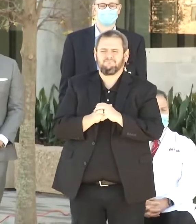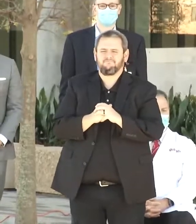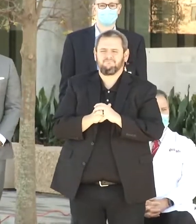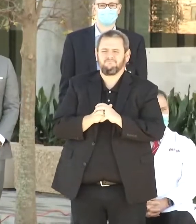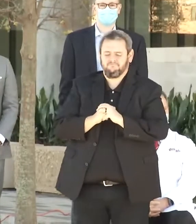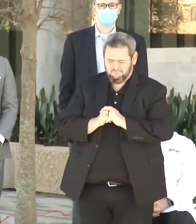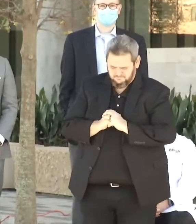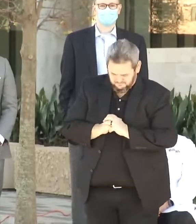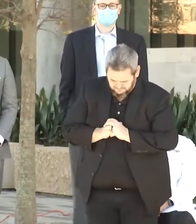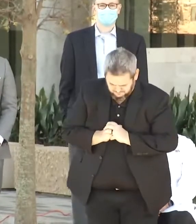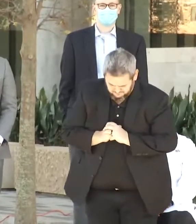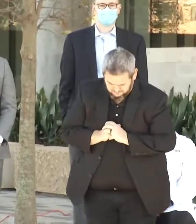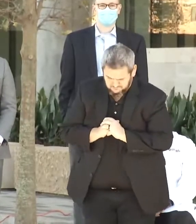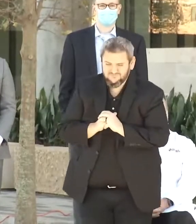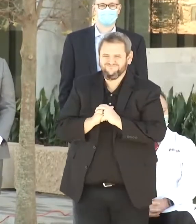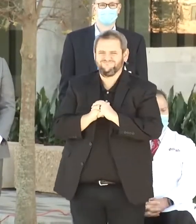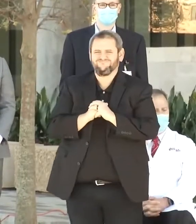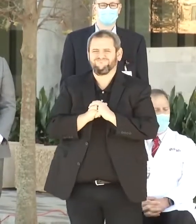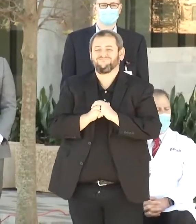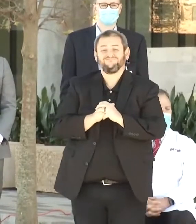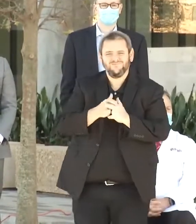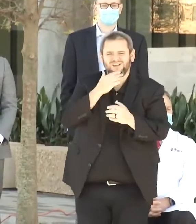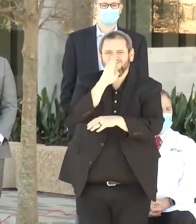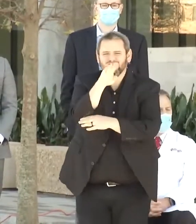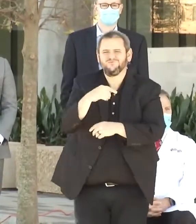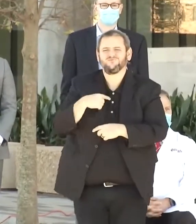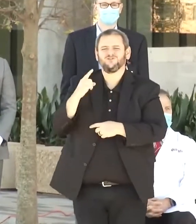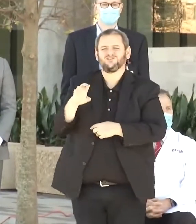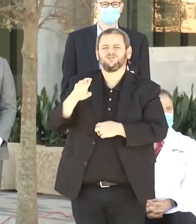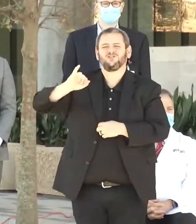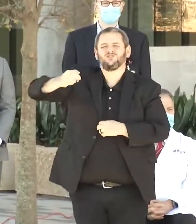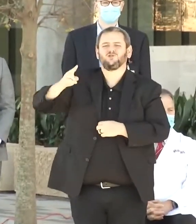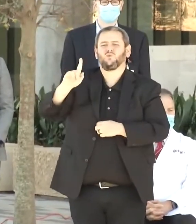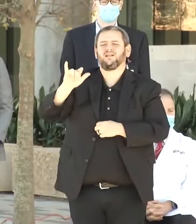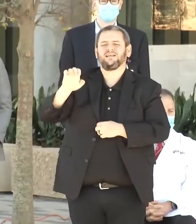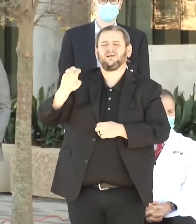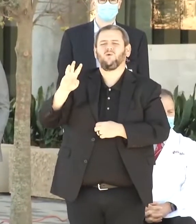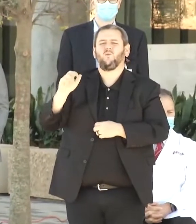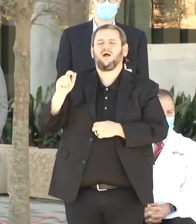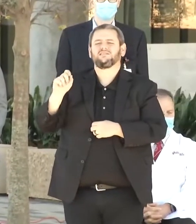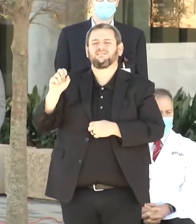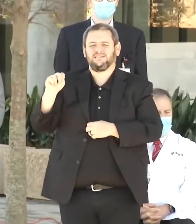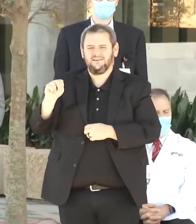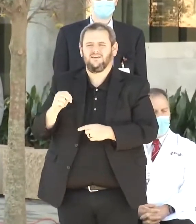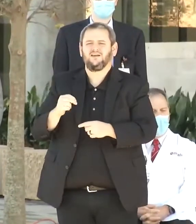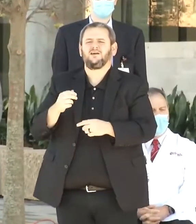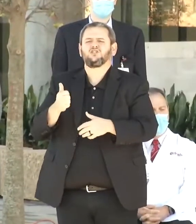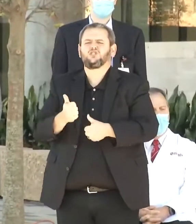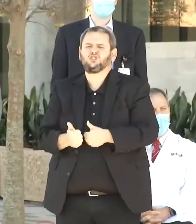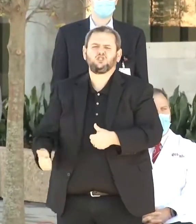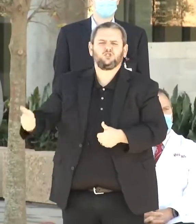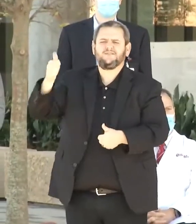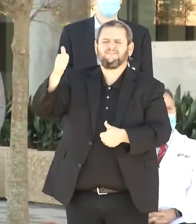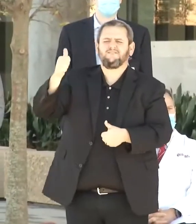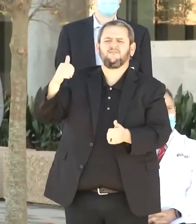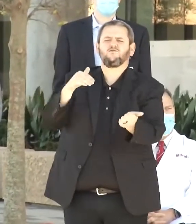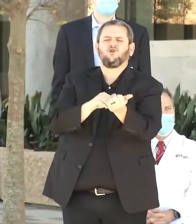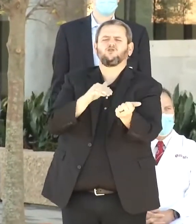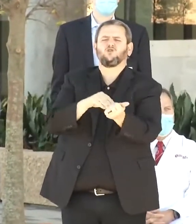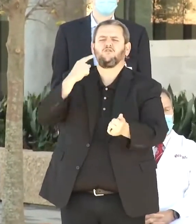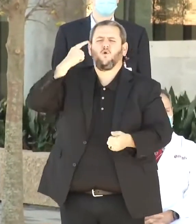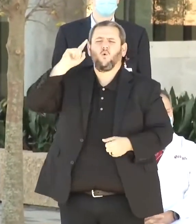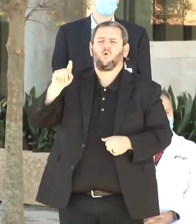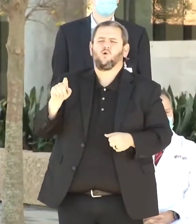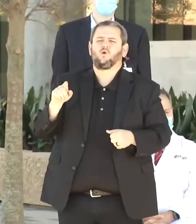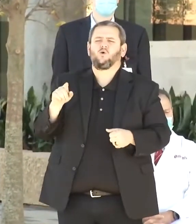Good afternoon. I'm Dr. Julie Watson, the Chief Medical Officer for Integris Health. Thank you for joining